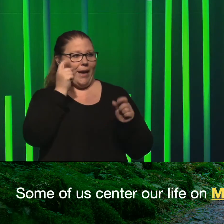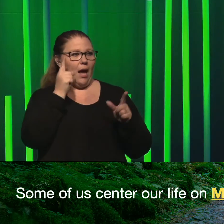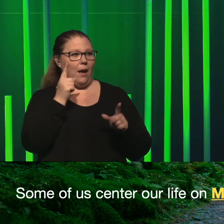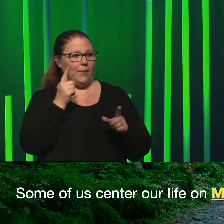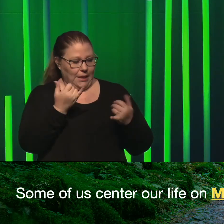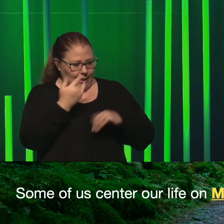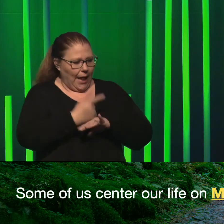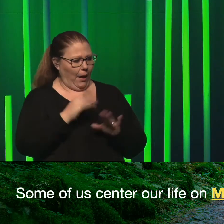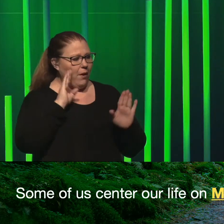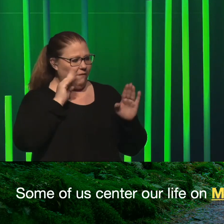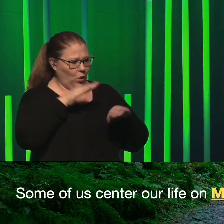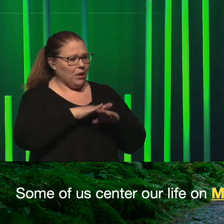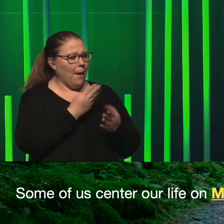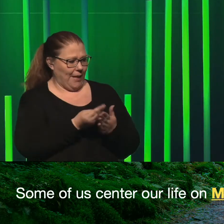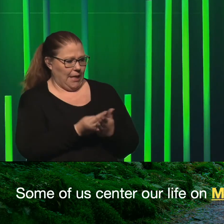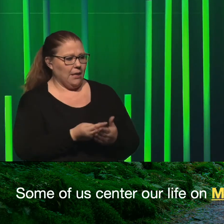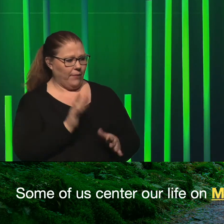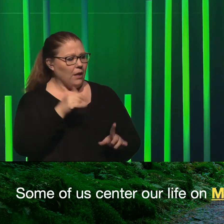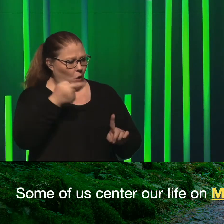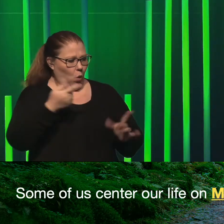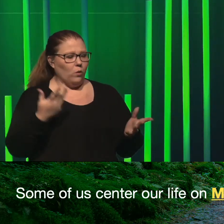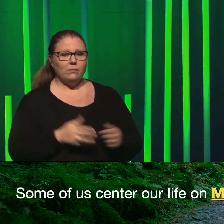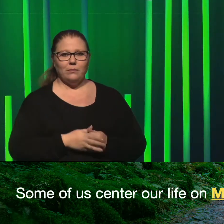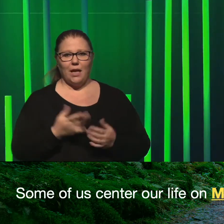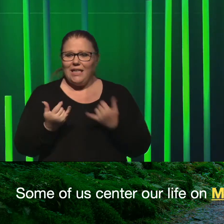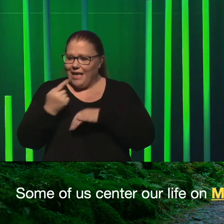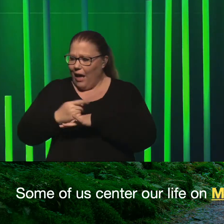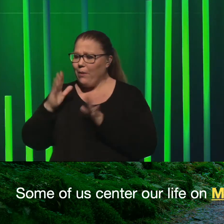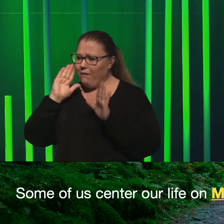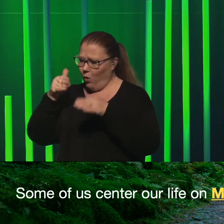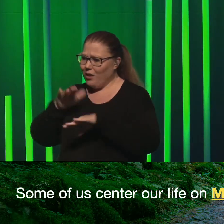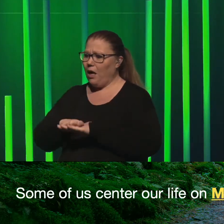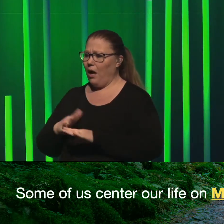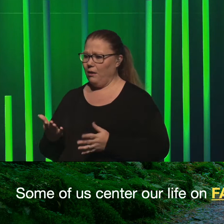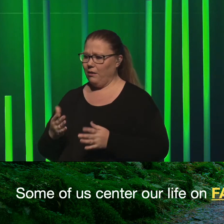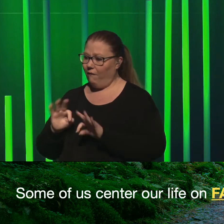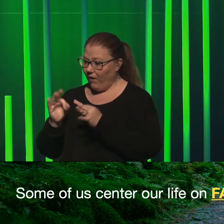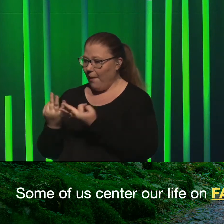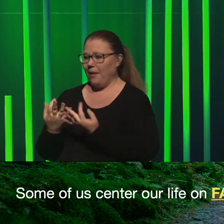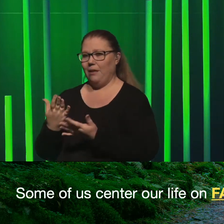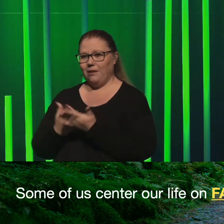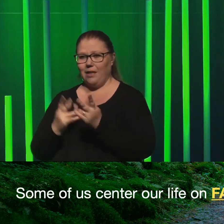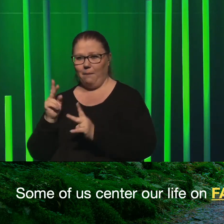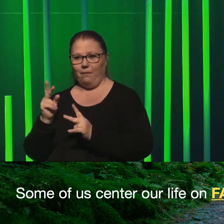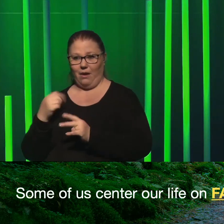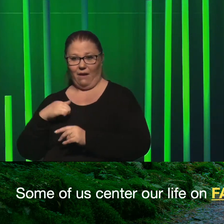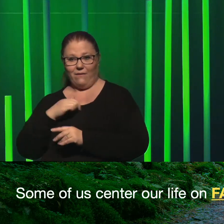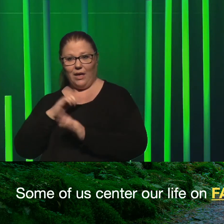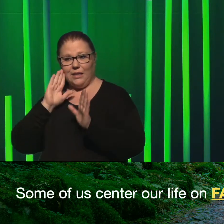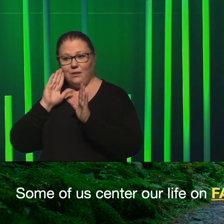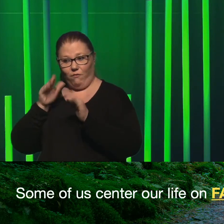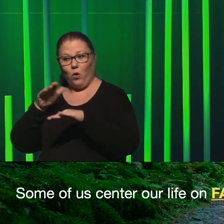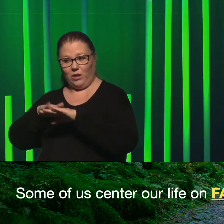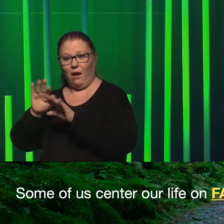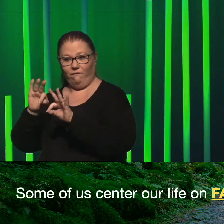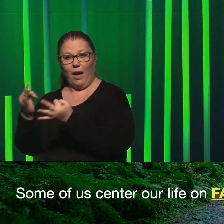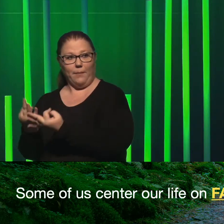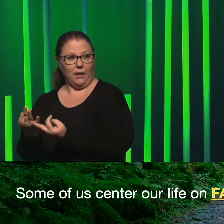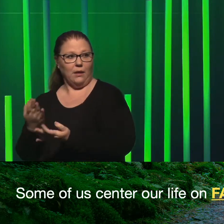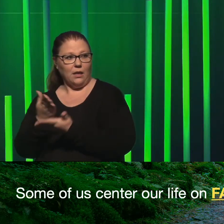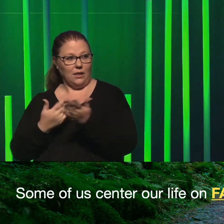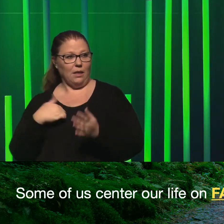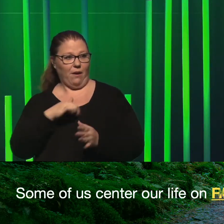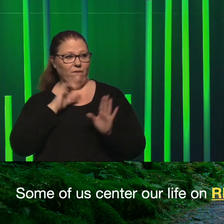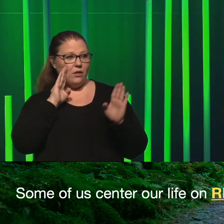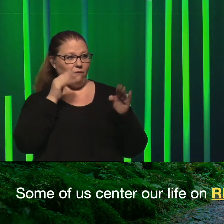center my life on money. That's what I'm going to do. Or today I'm going to center my life on family. Some of us center our life on family. Some of us